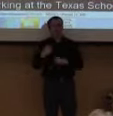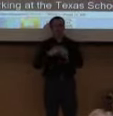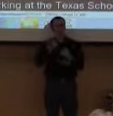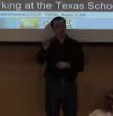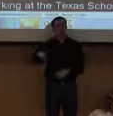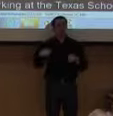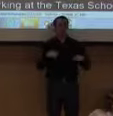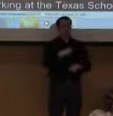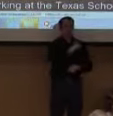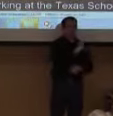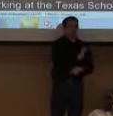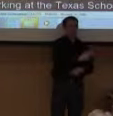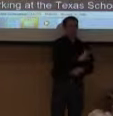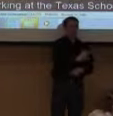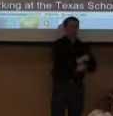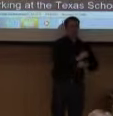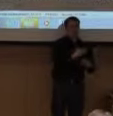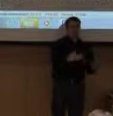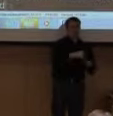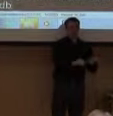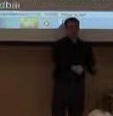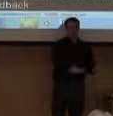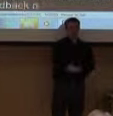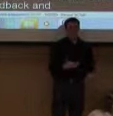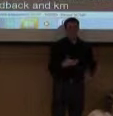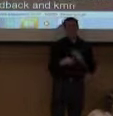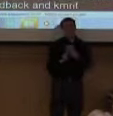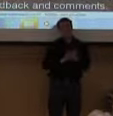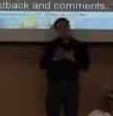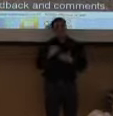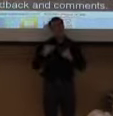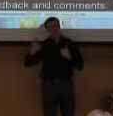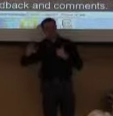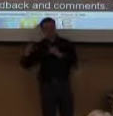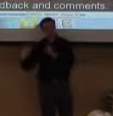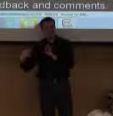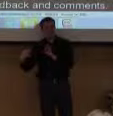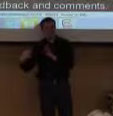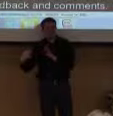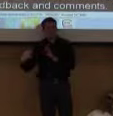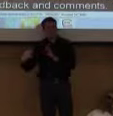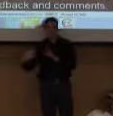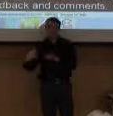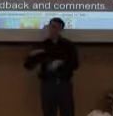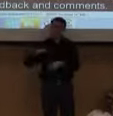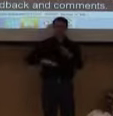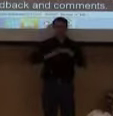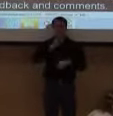Texas while Lisa and I were working on it at the same time. This was really nice to have his feedback pretty much in real